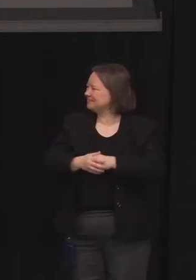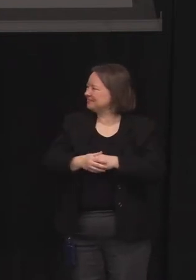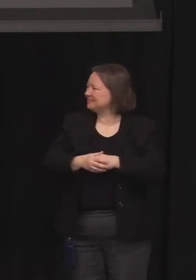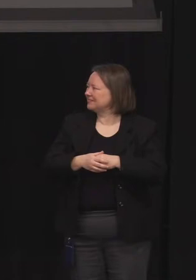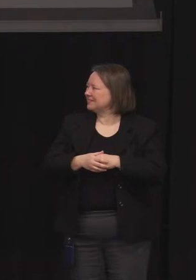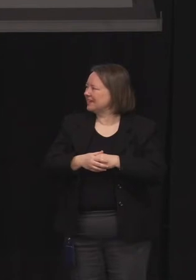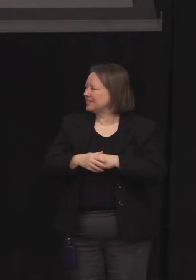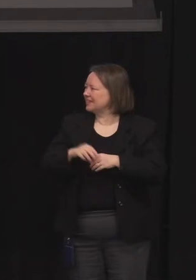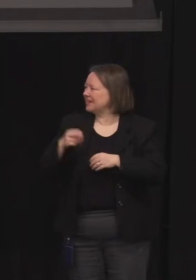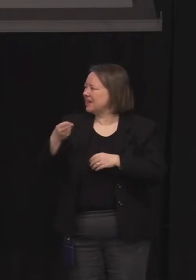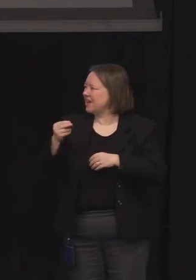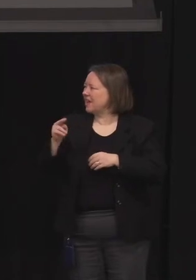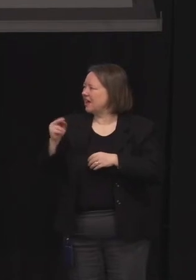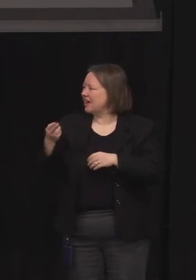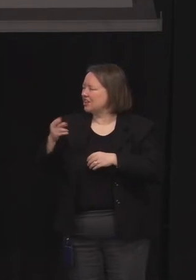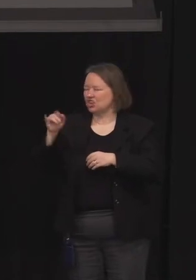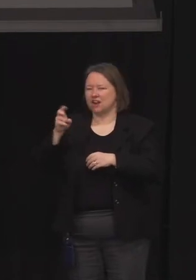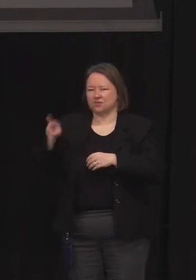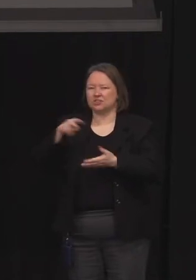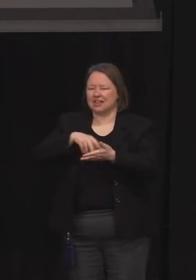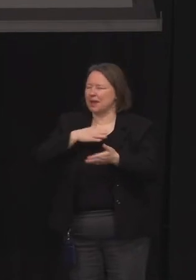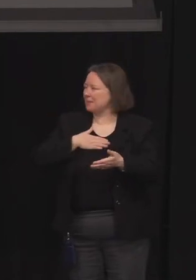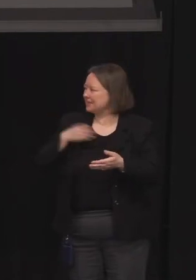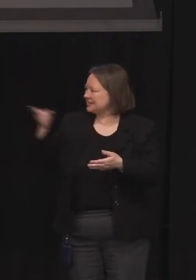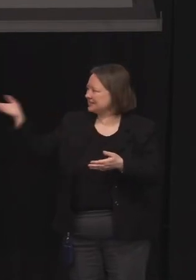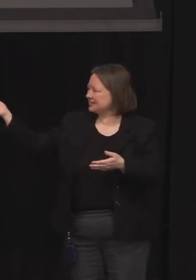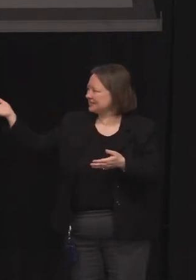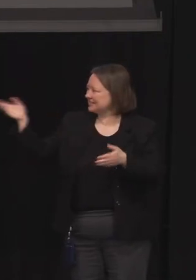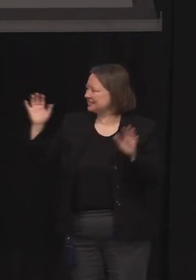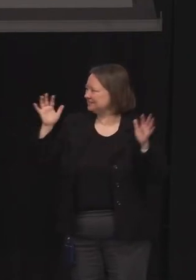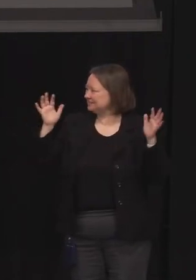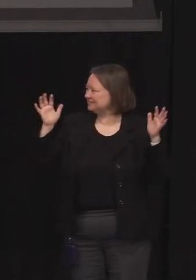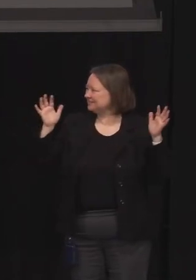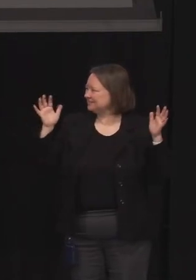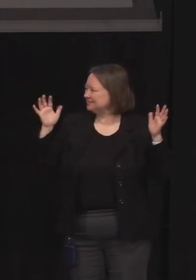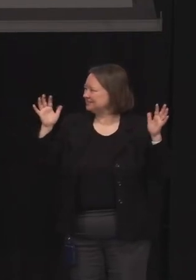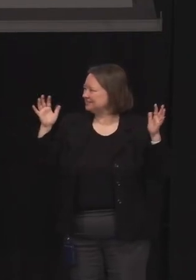Johanna, could you stand? Jennifer, can you stand, please?